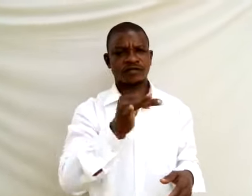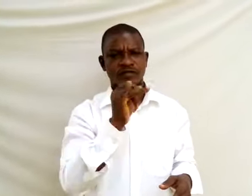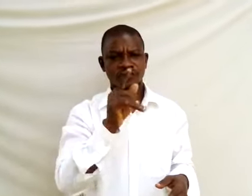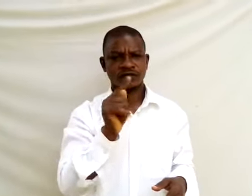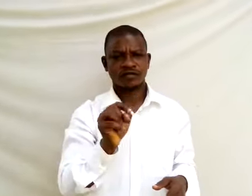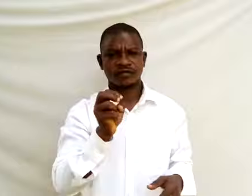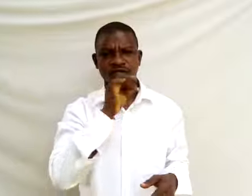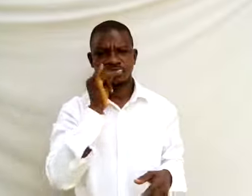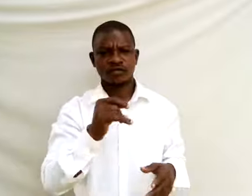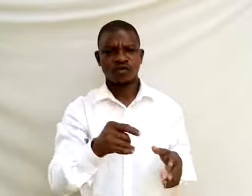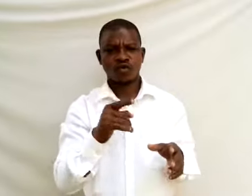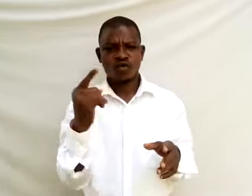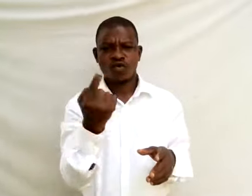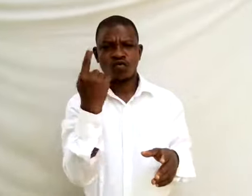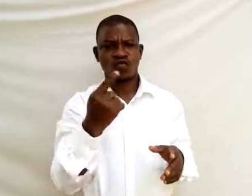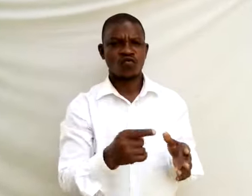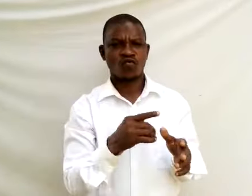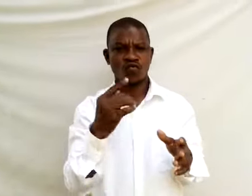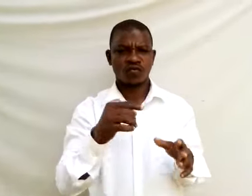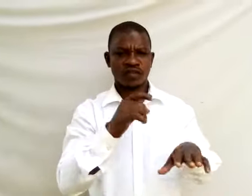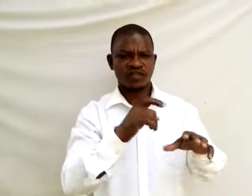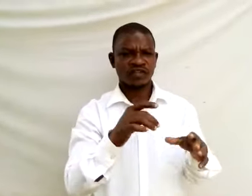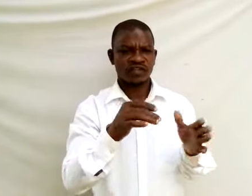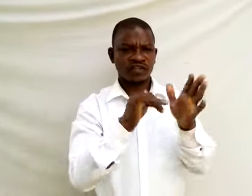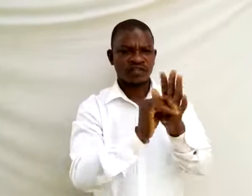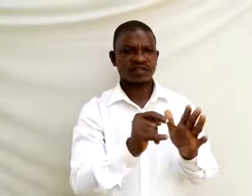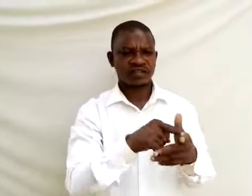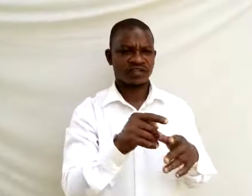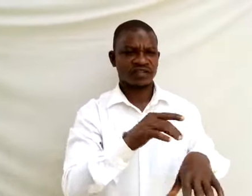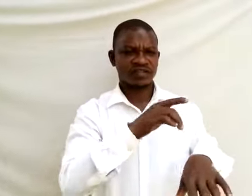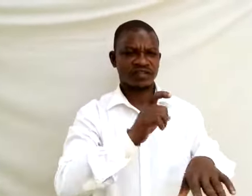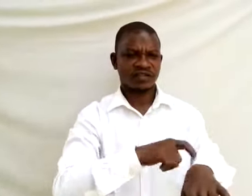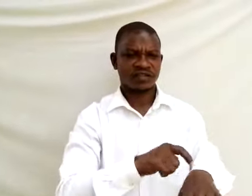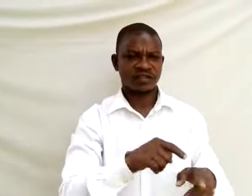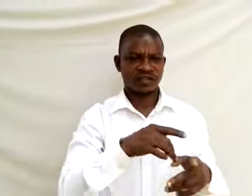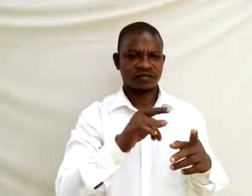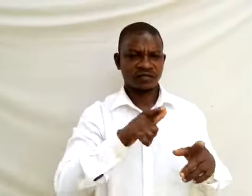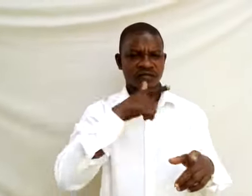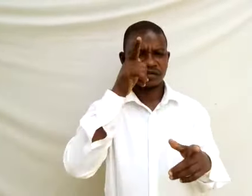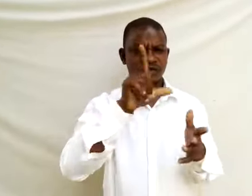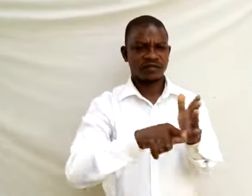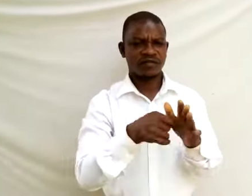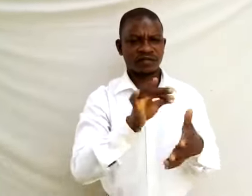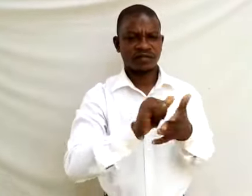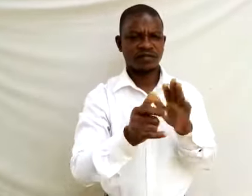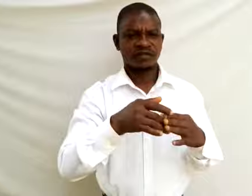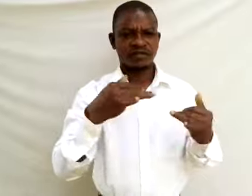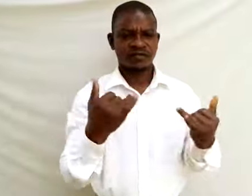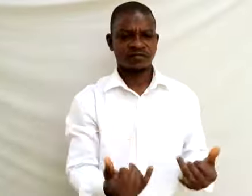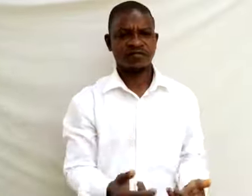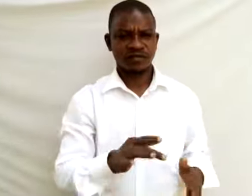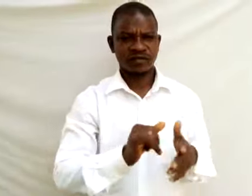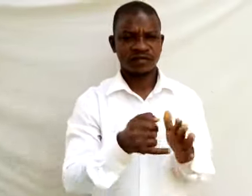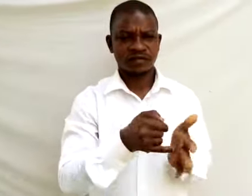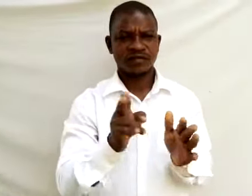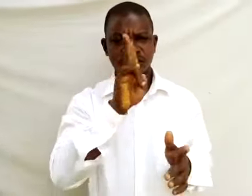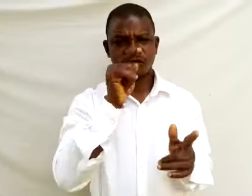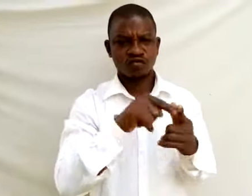always indicates a time later than the present. In other words, it is used to denote